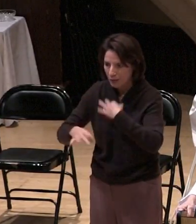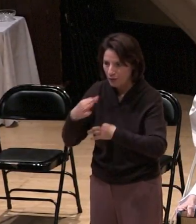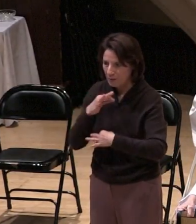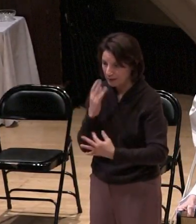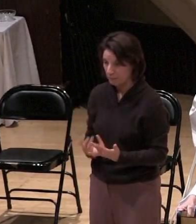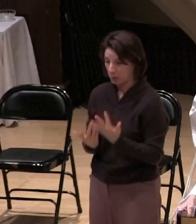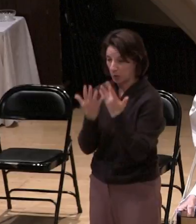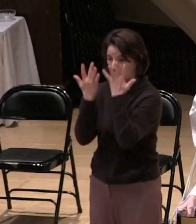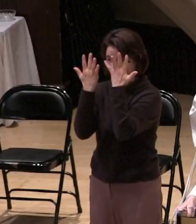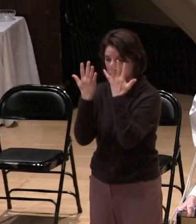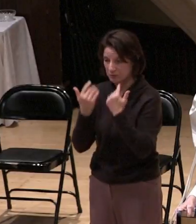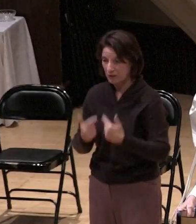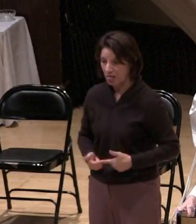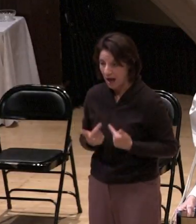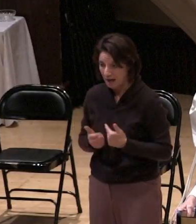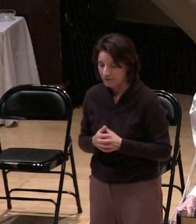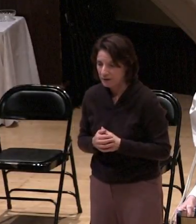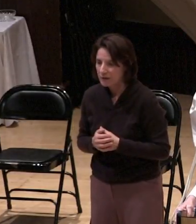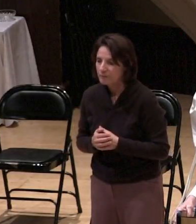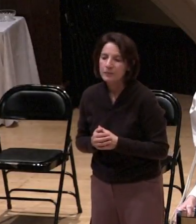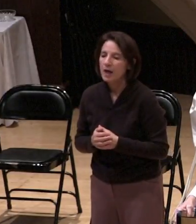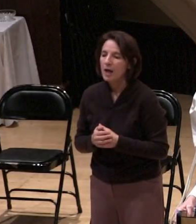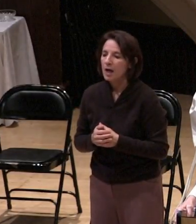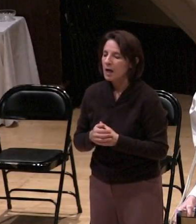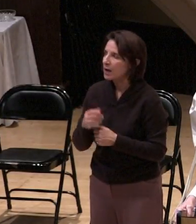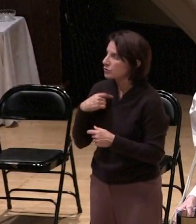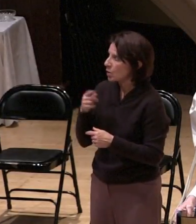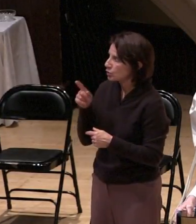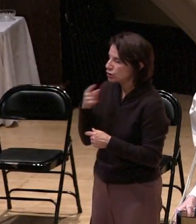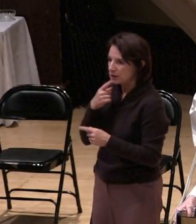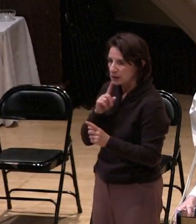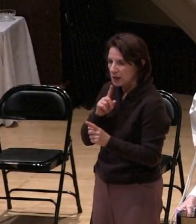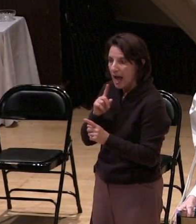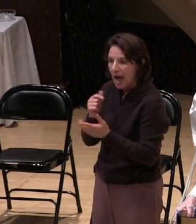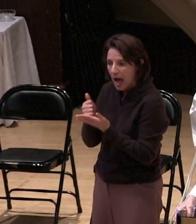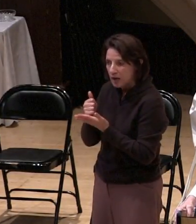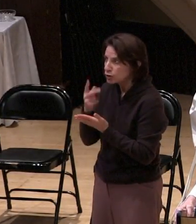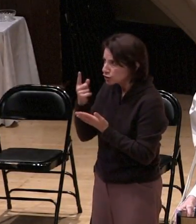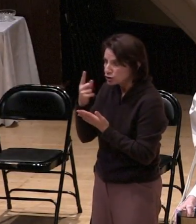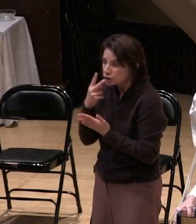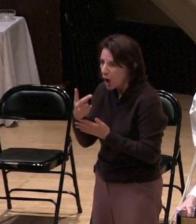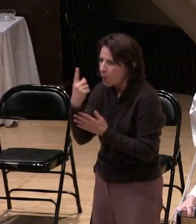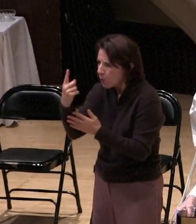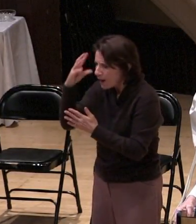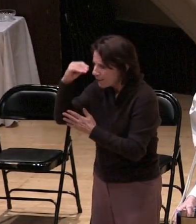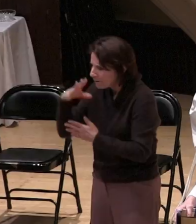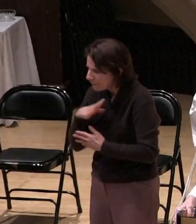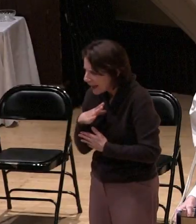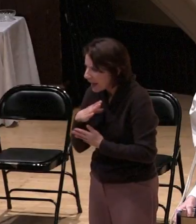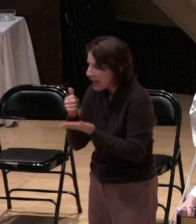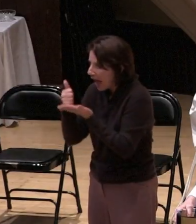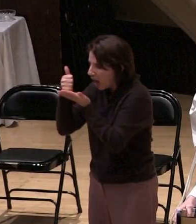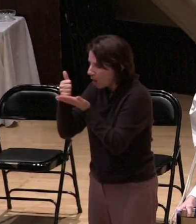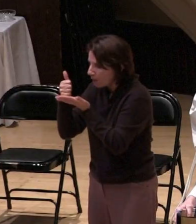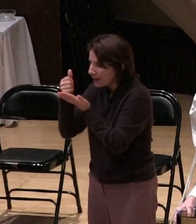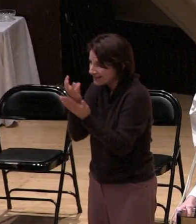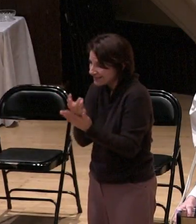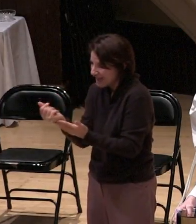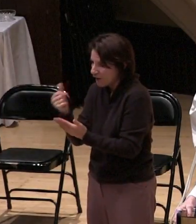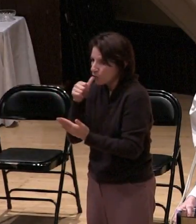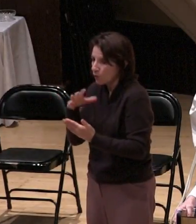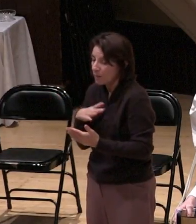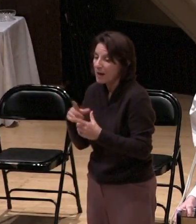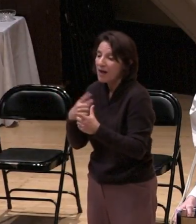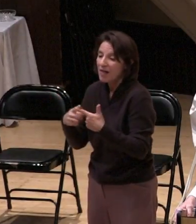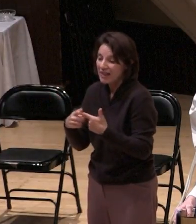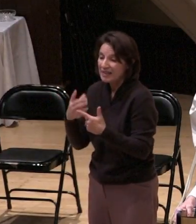alive. She saw one man help several women jump out the window. And then he took a woman and embraced